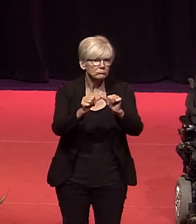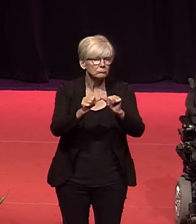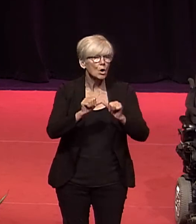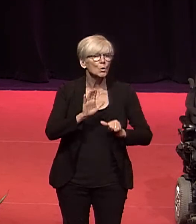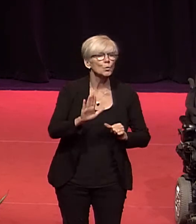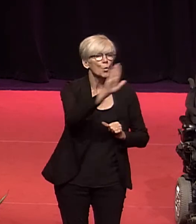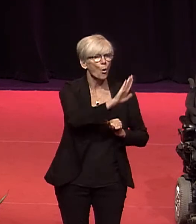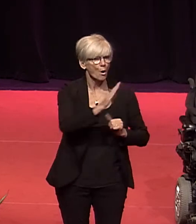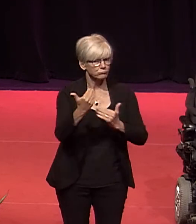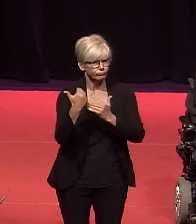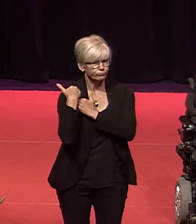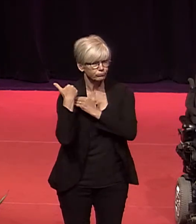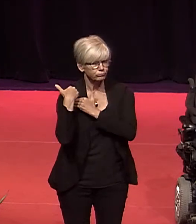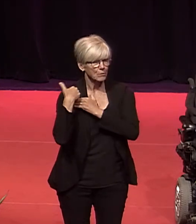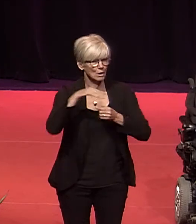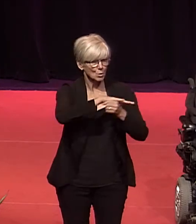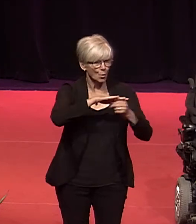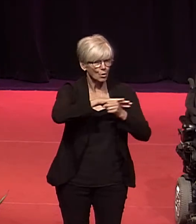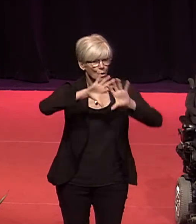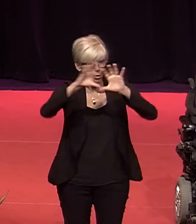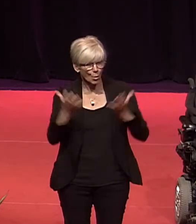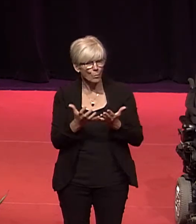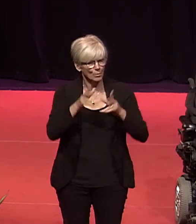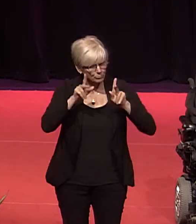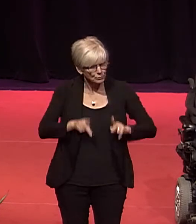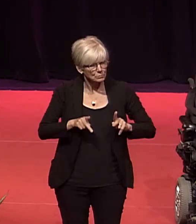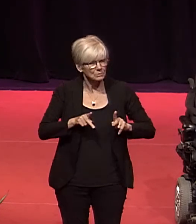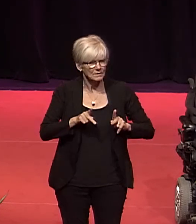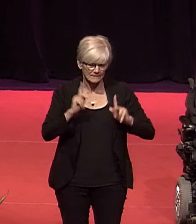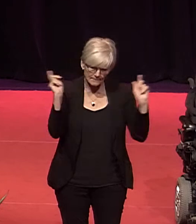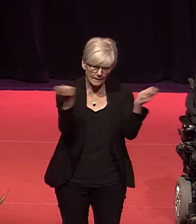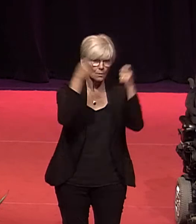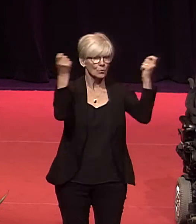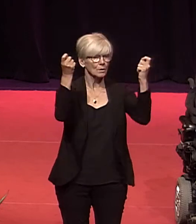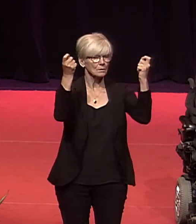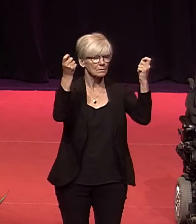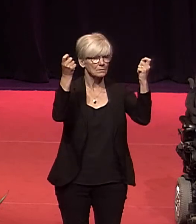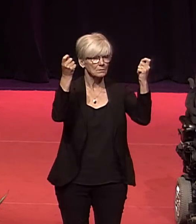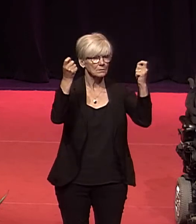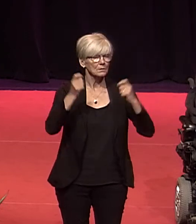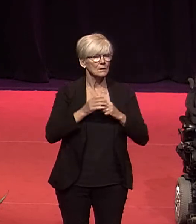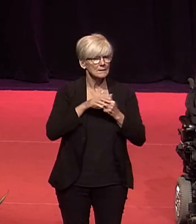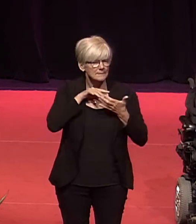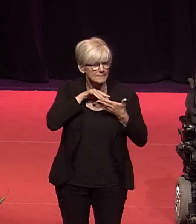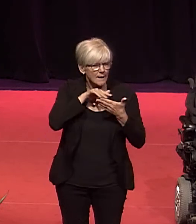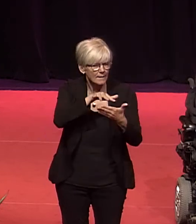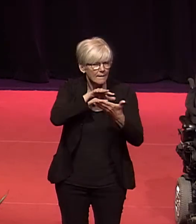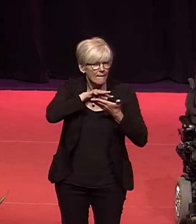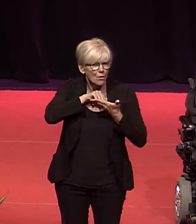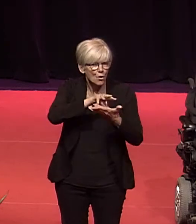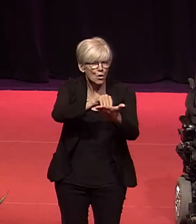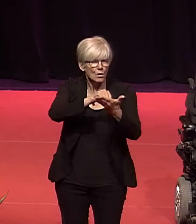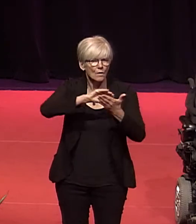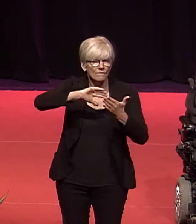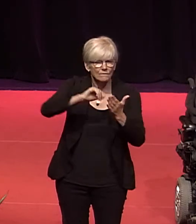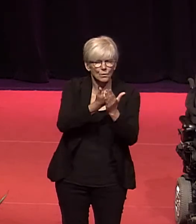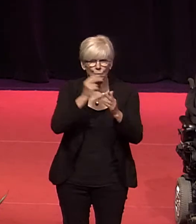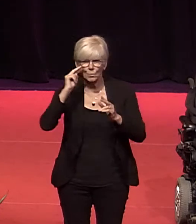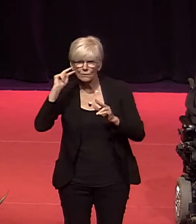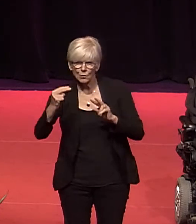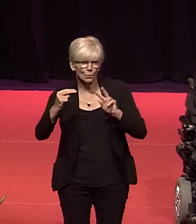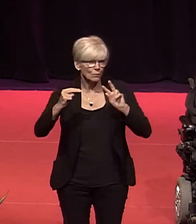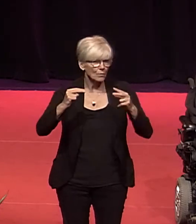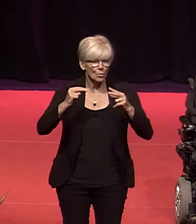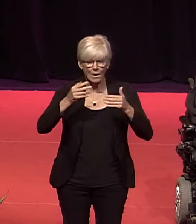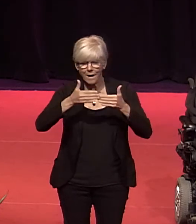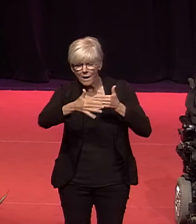your role as local and global citizens, maintain, through study, the fresh viewpoint expected in